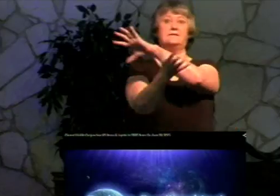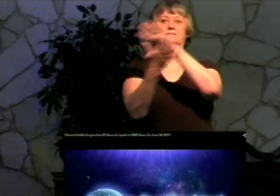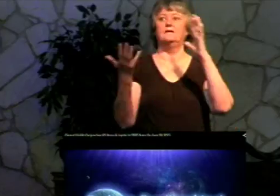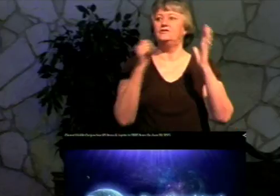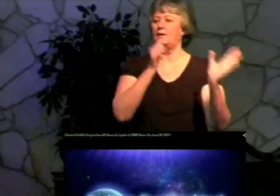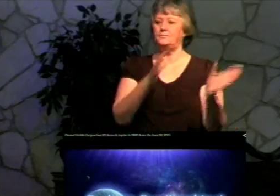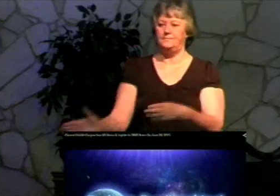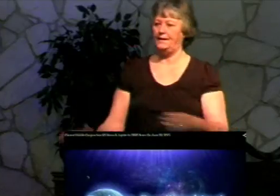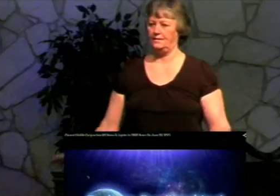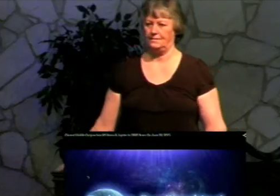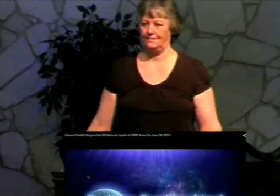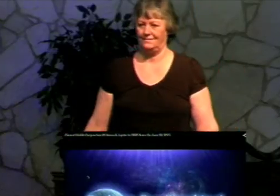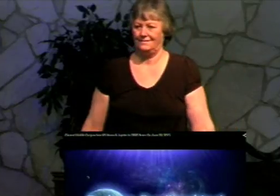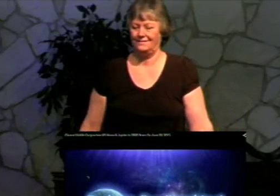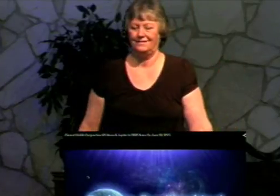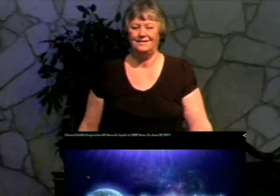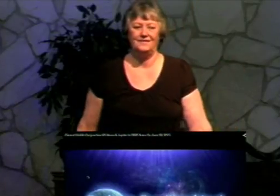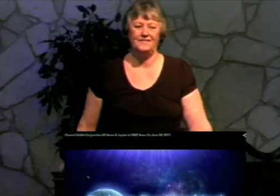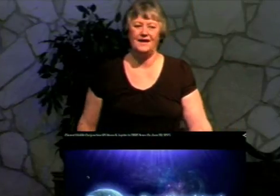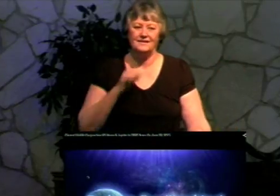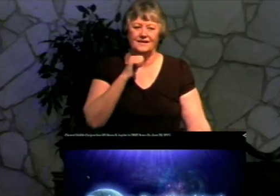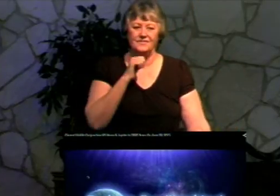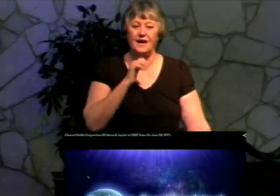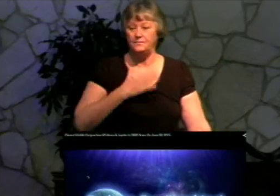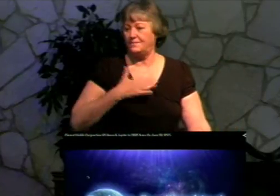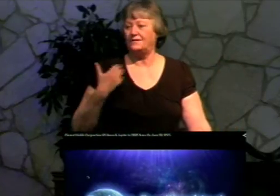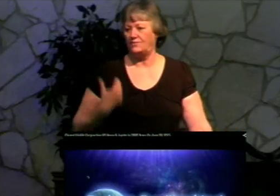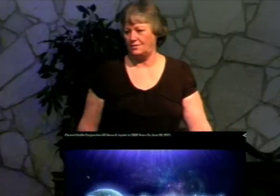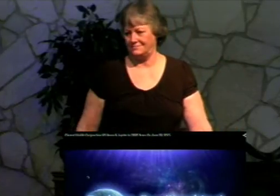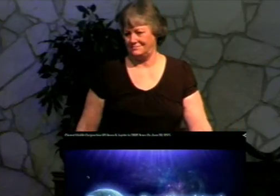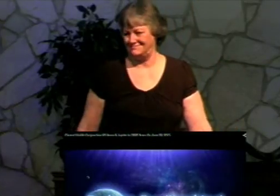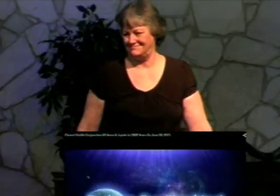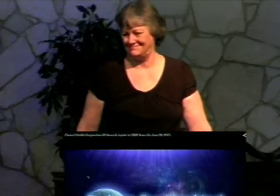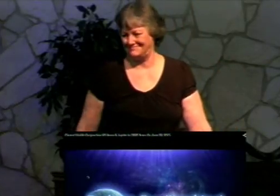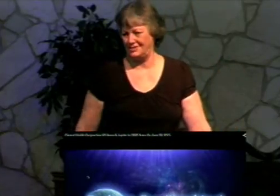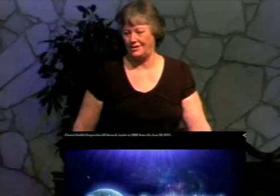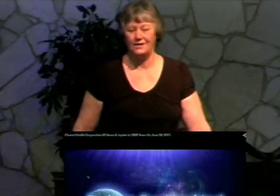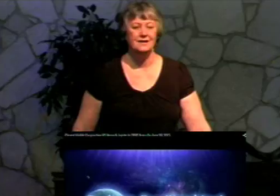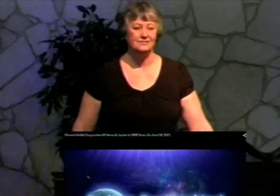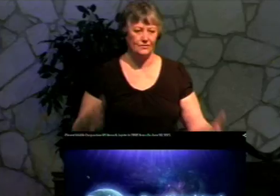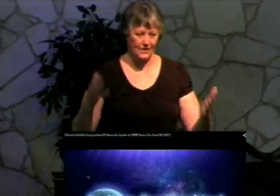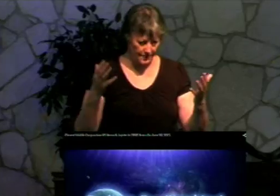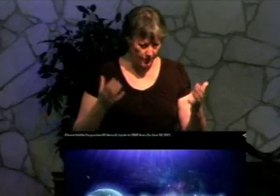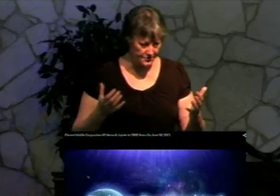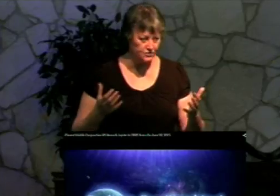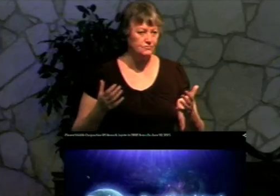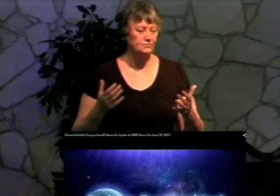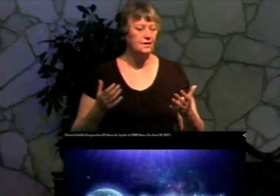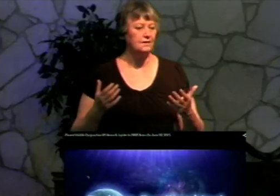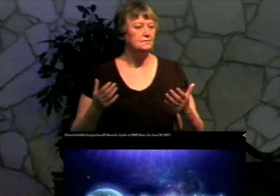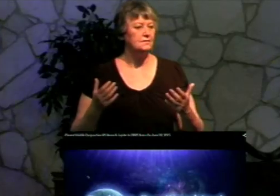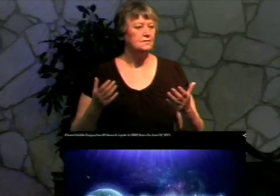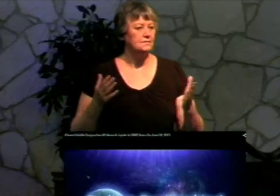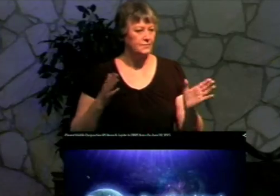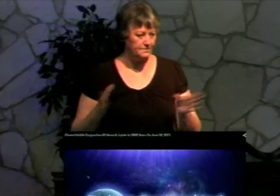like not prepared, that would be my fault. You know? So I want to